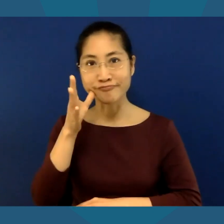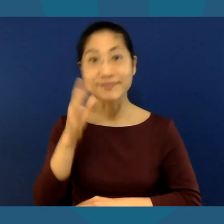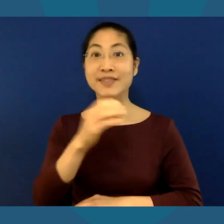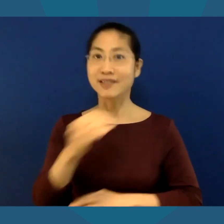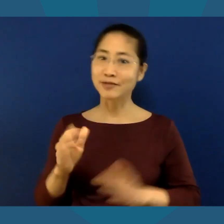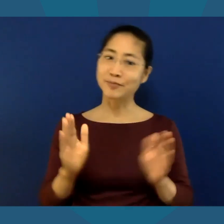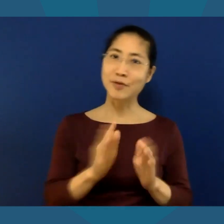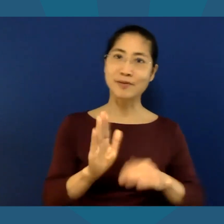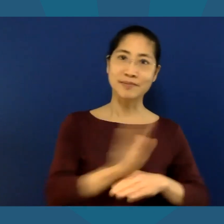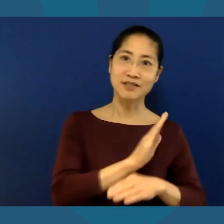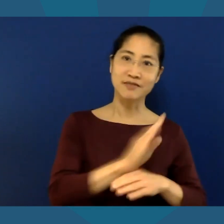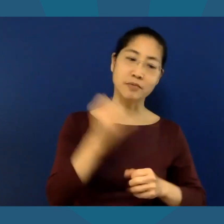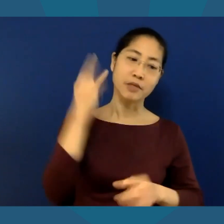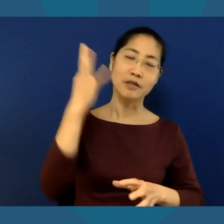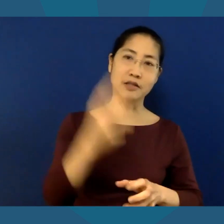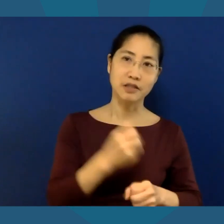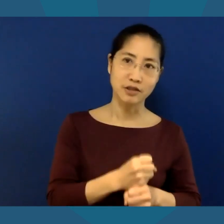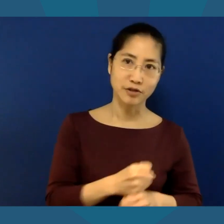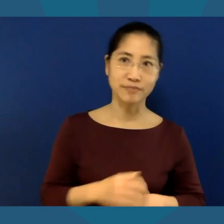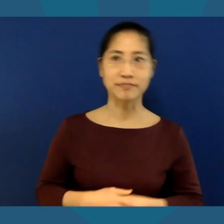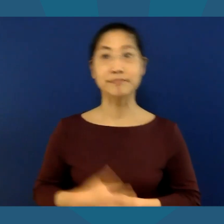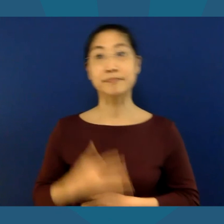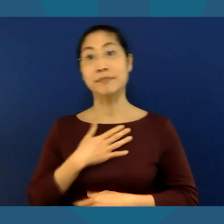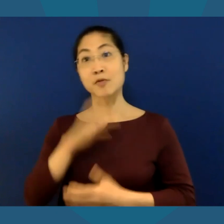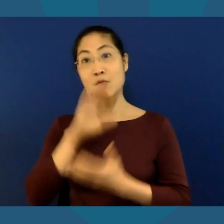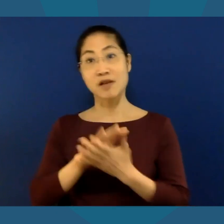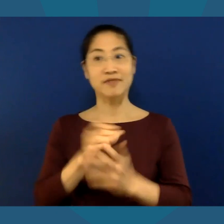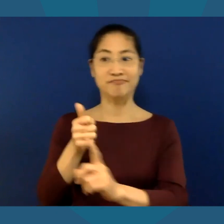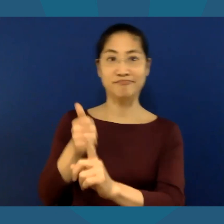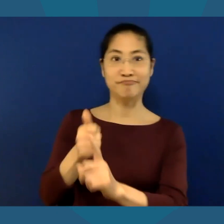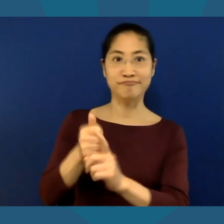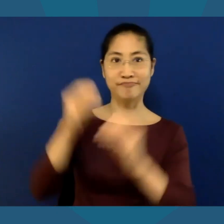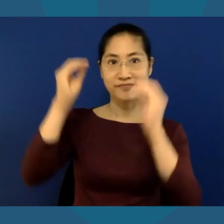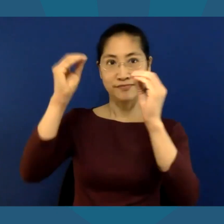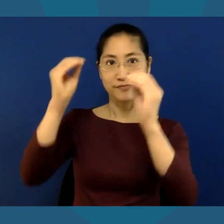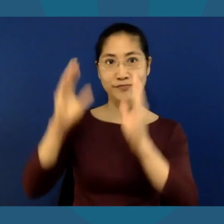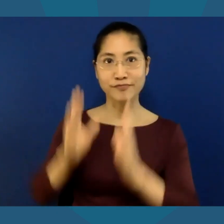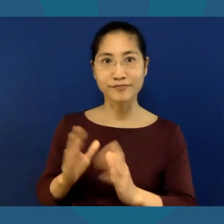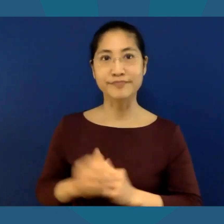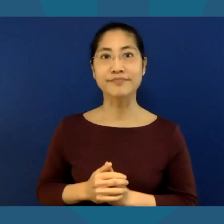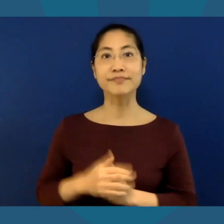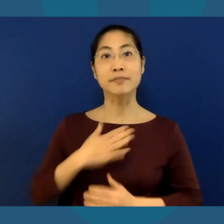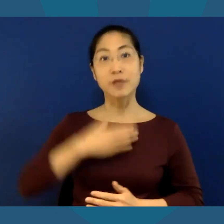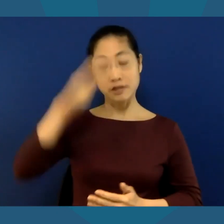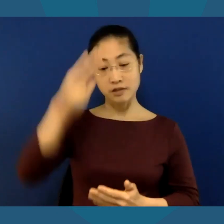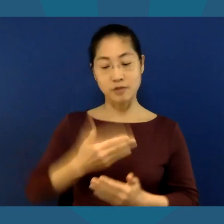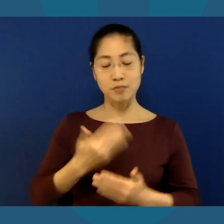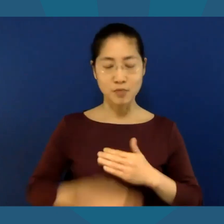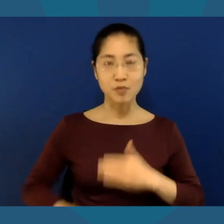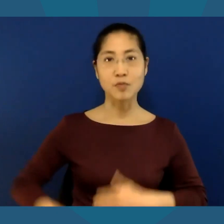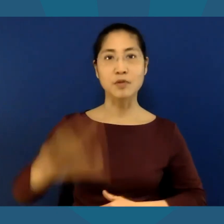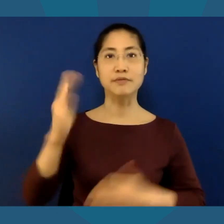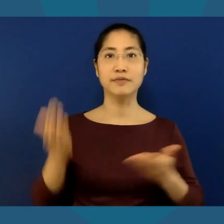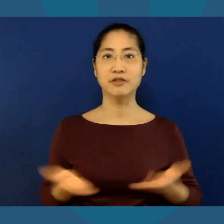have operated a farm and small business for many years. My wife is an